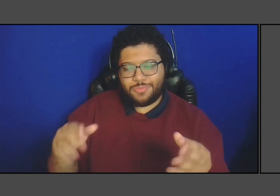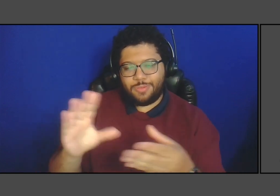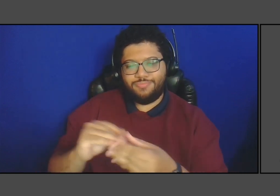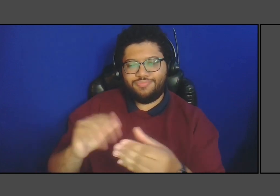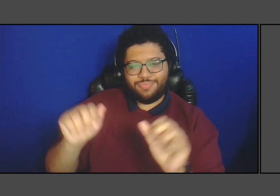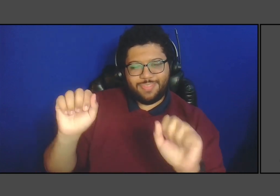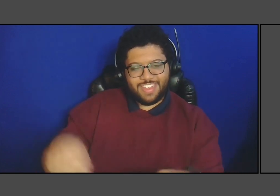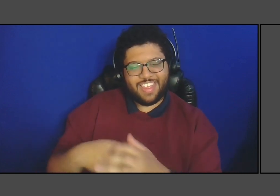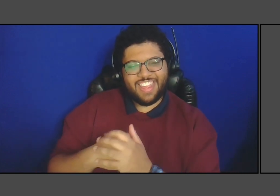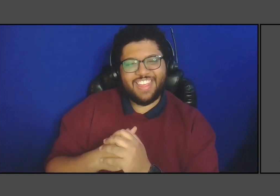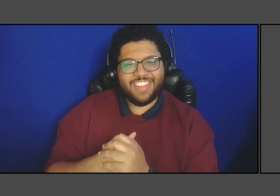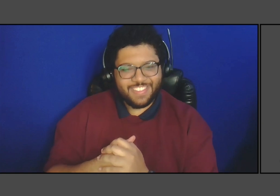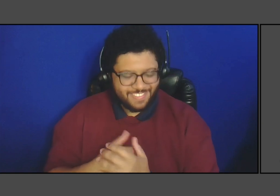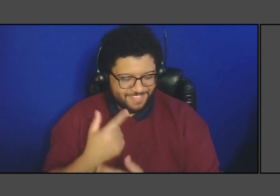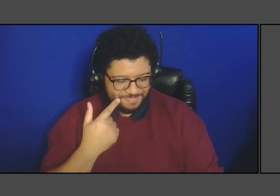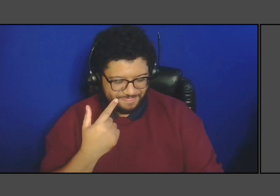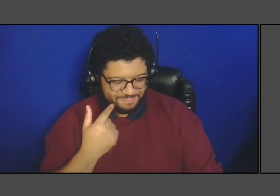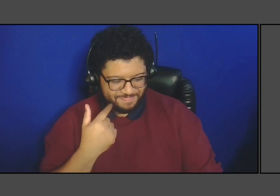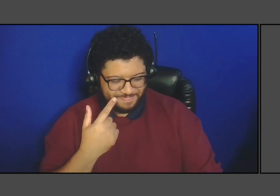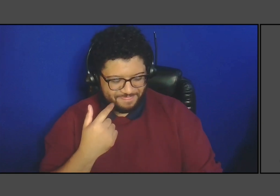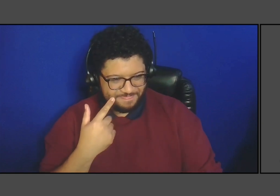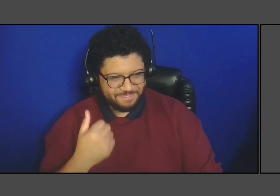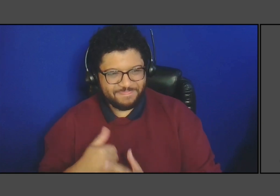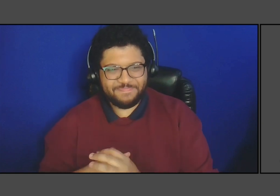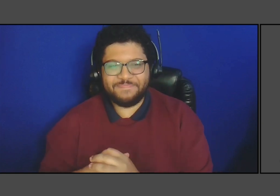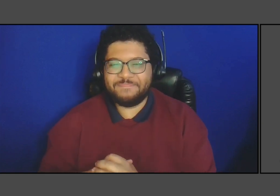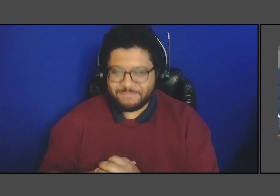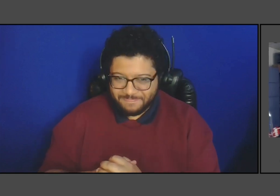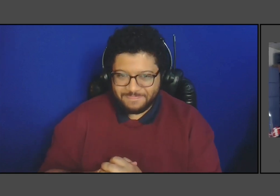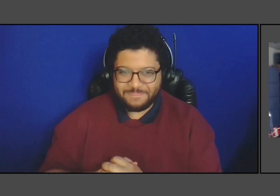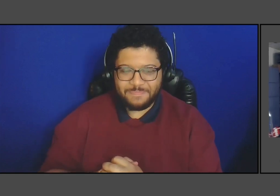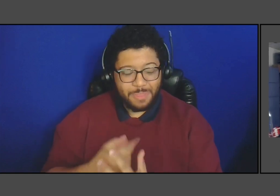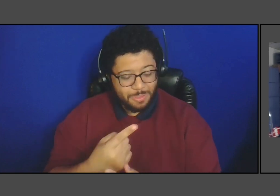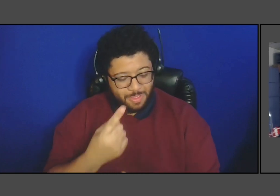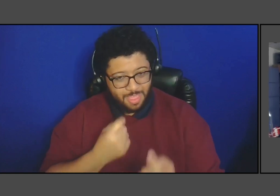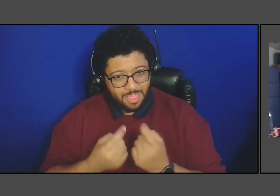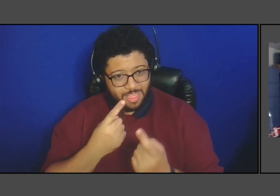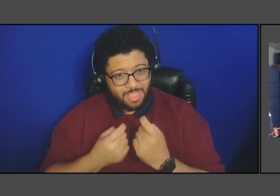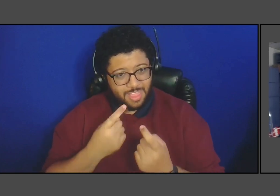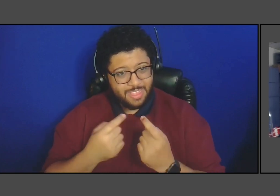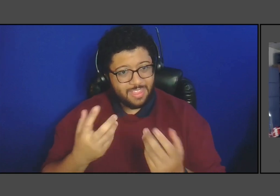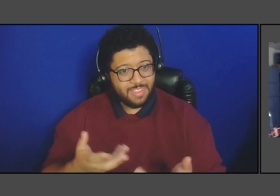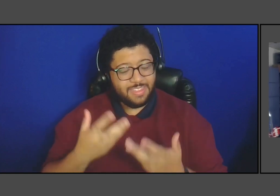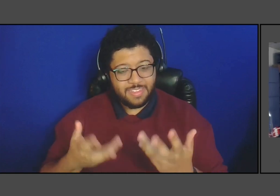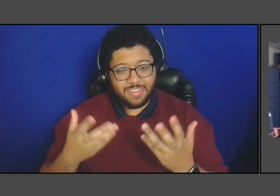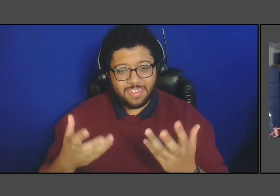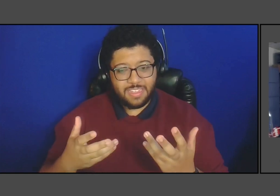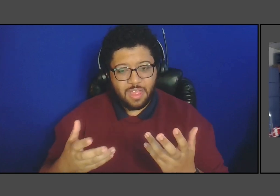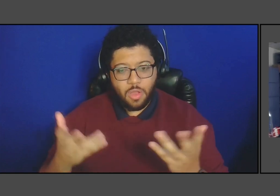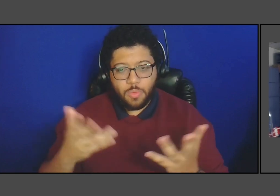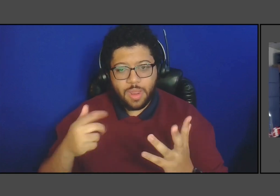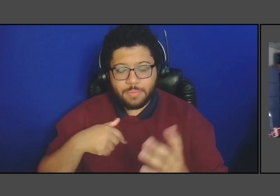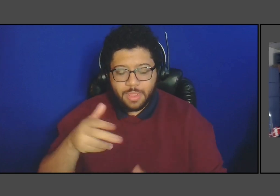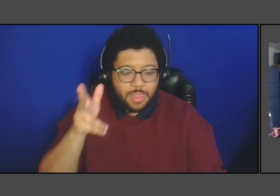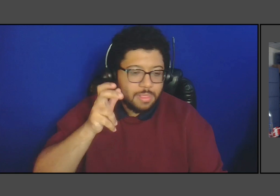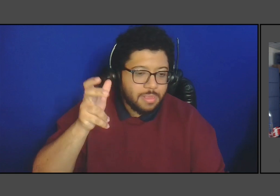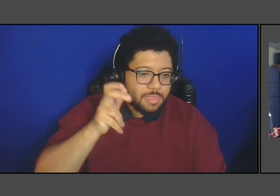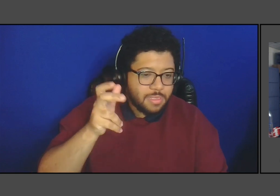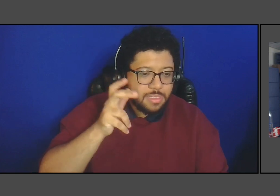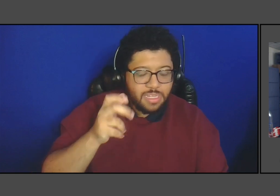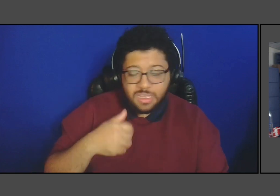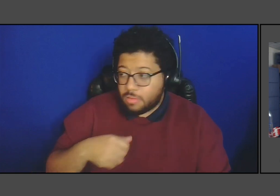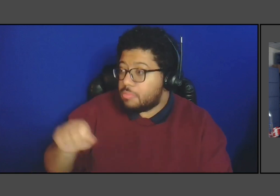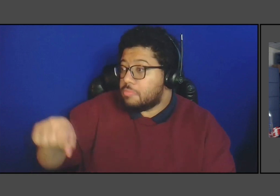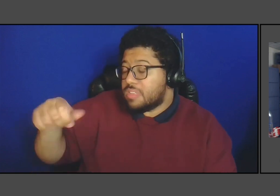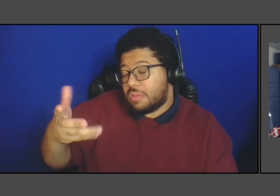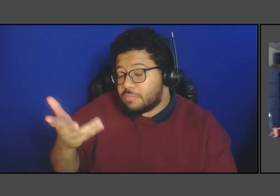yeah. You were asking me about what I'm listening yeah, to so- and thinking about? Okay. Well, that you think,